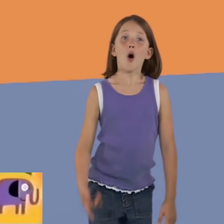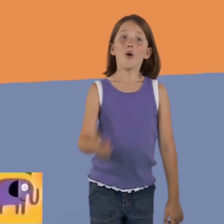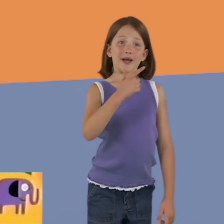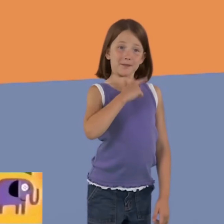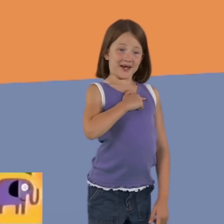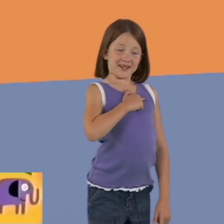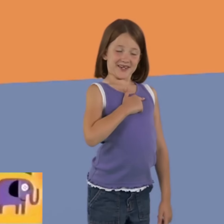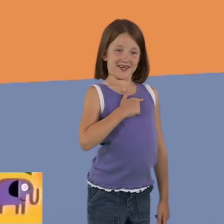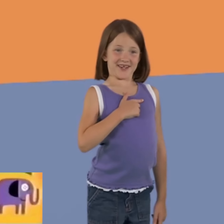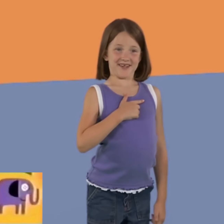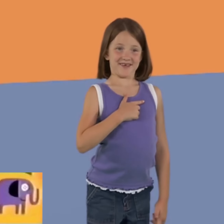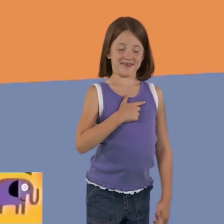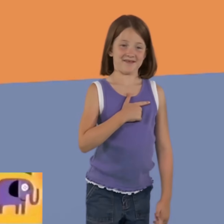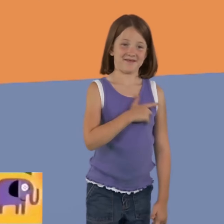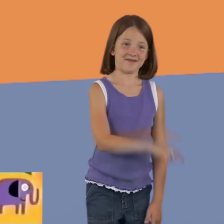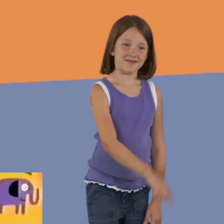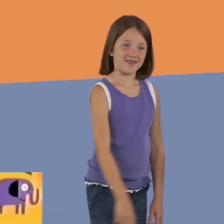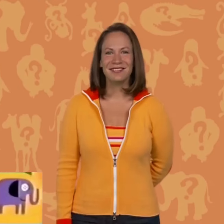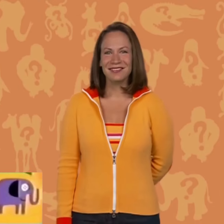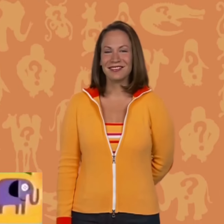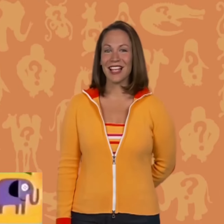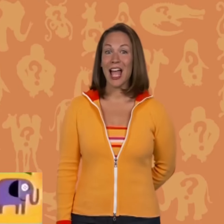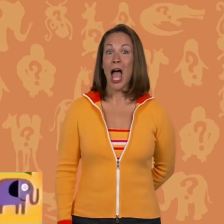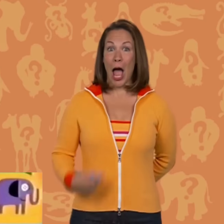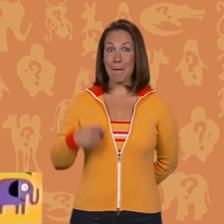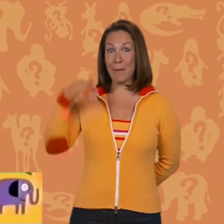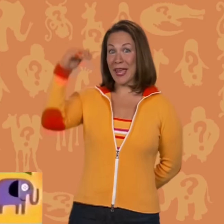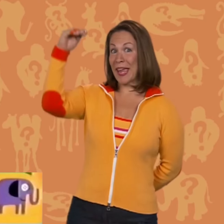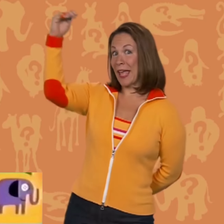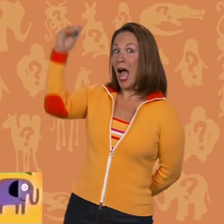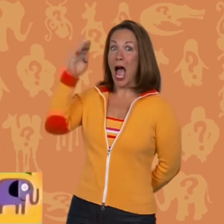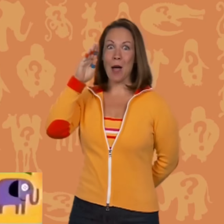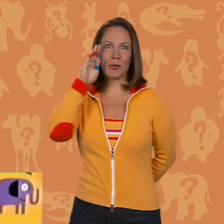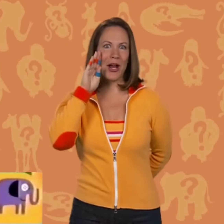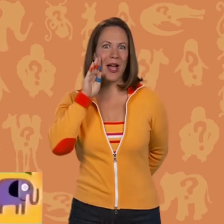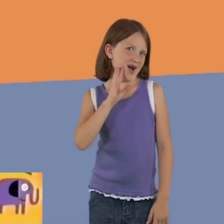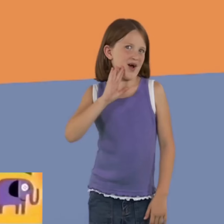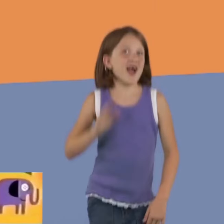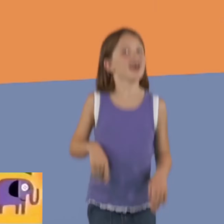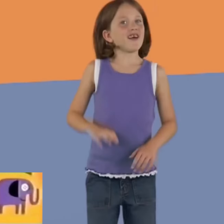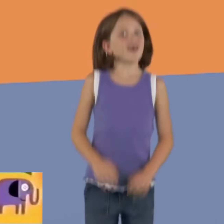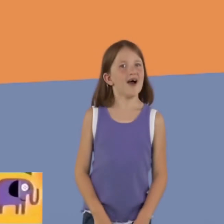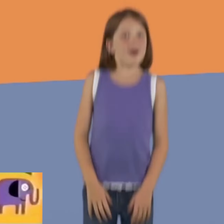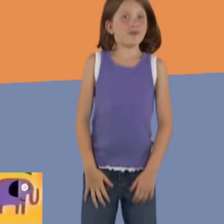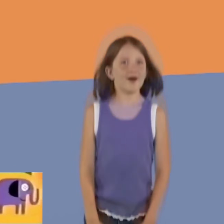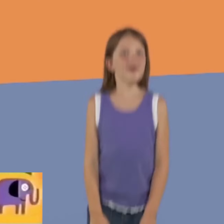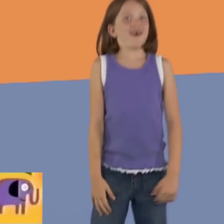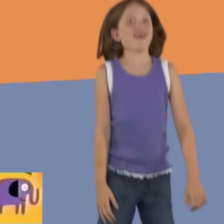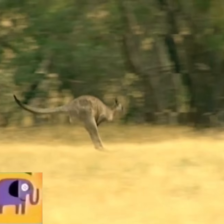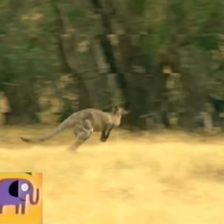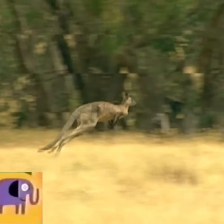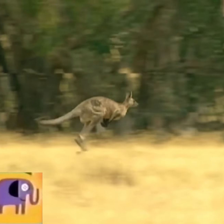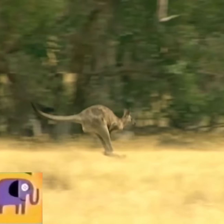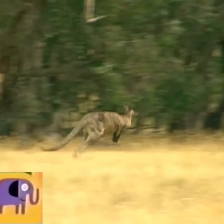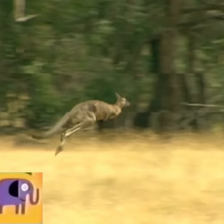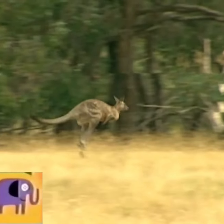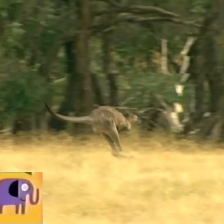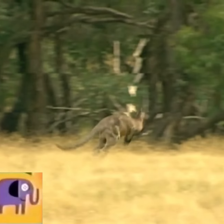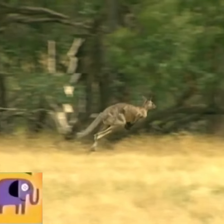Okay, my turn. I'm big, I'm brown, I hop around. And in my